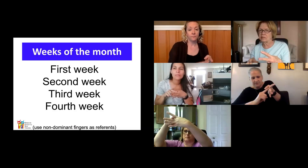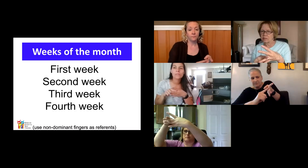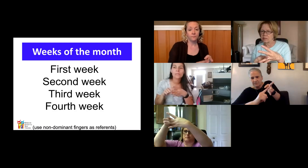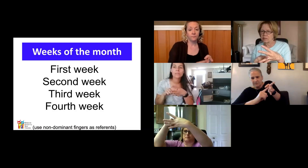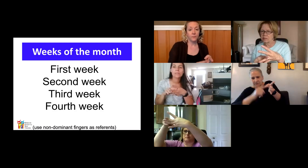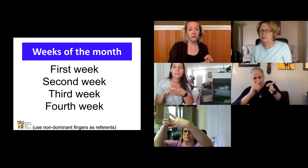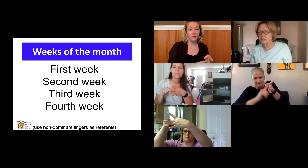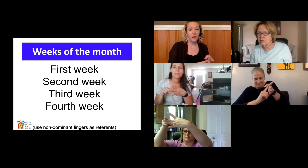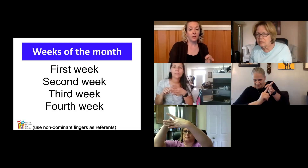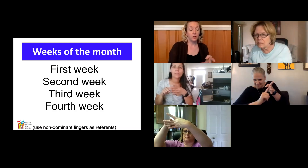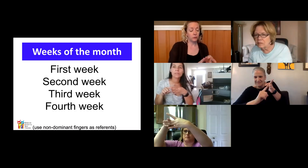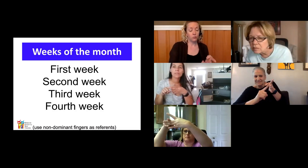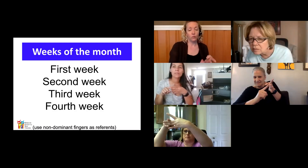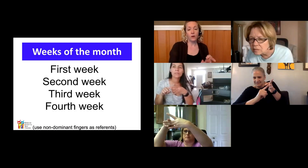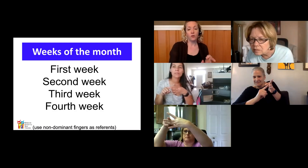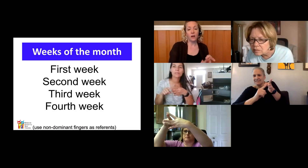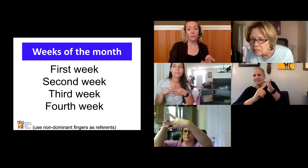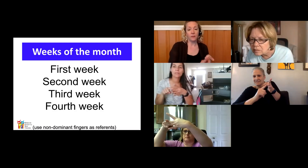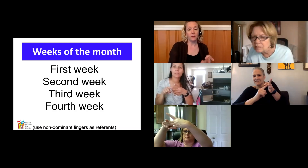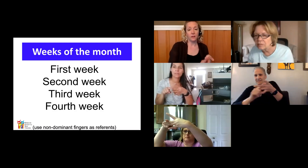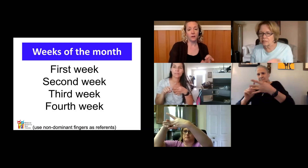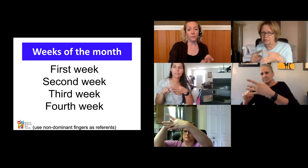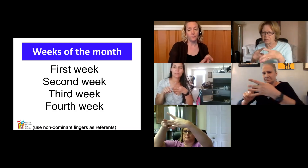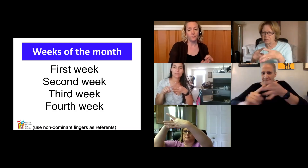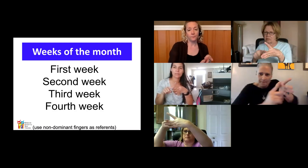Okay. And you just right on top of it. There you go.